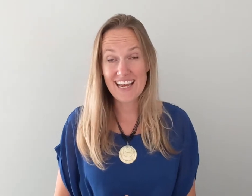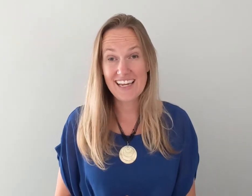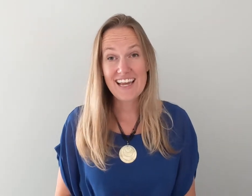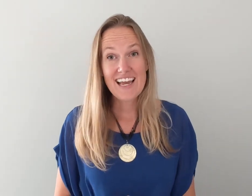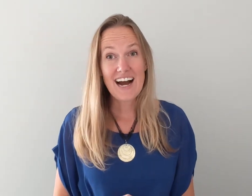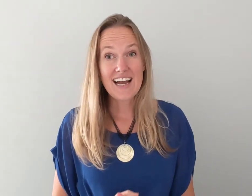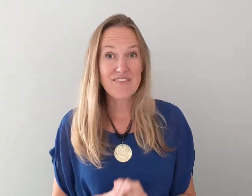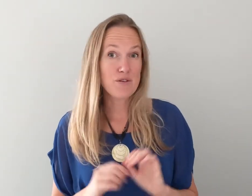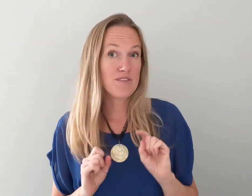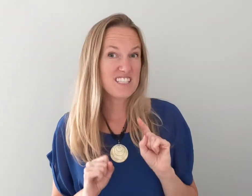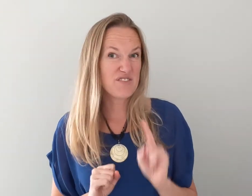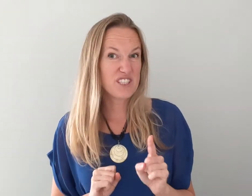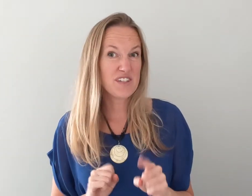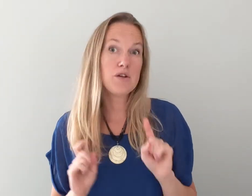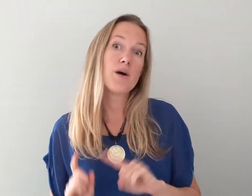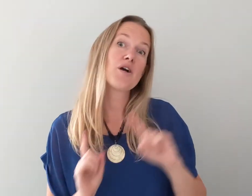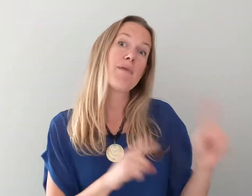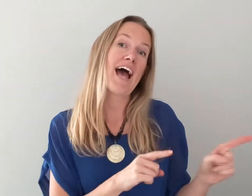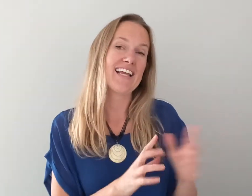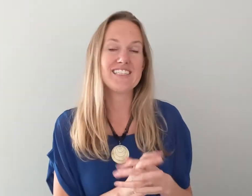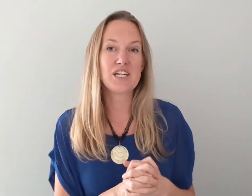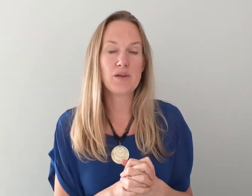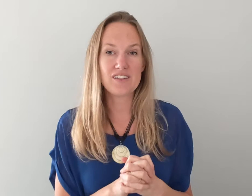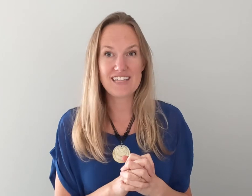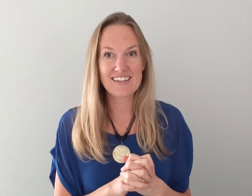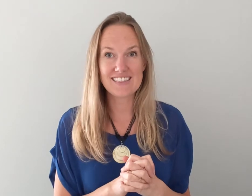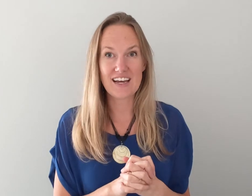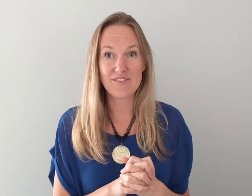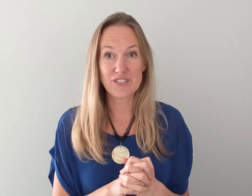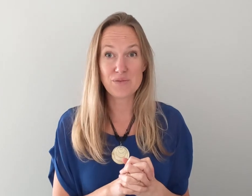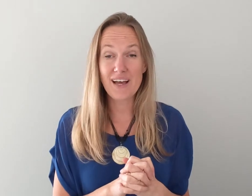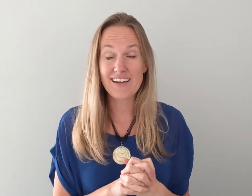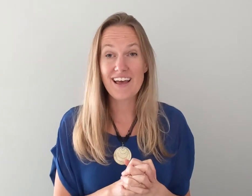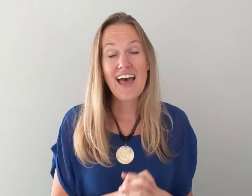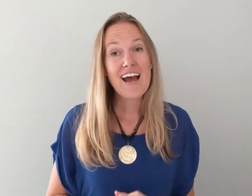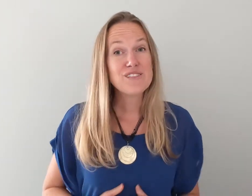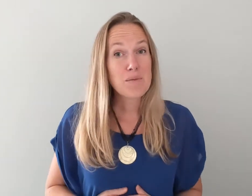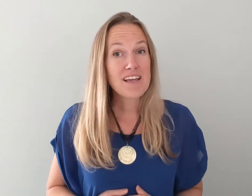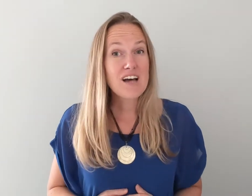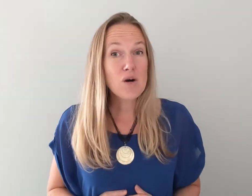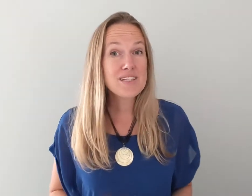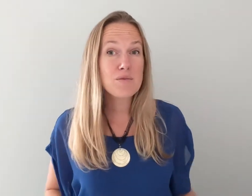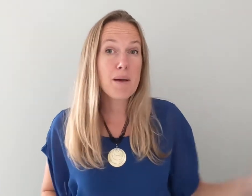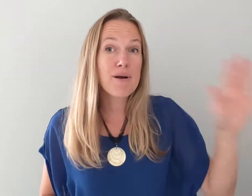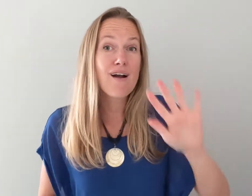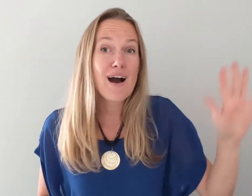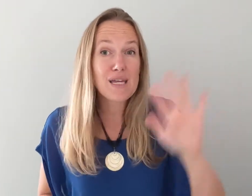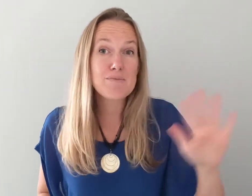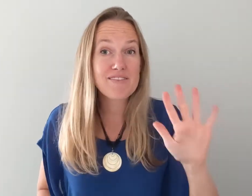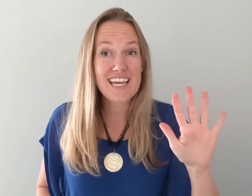today. If this is your first video, you want to go back. Yesterday, we learned how to sign verse 1. Housekeeping as always, remember, I am